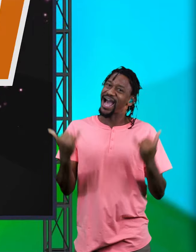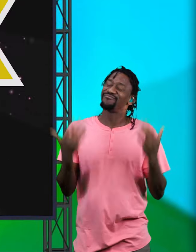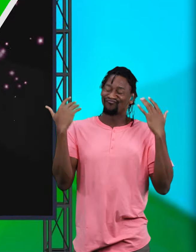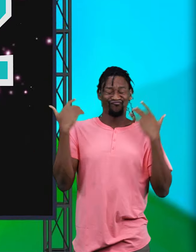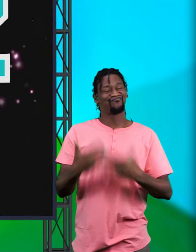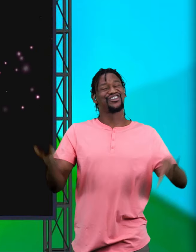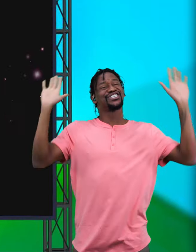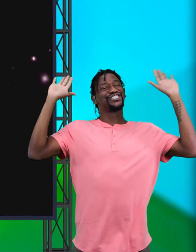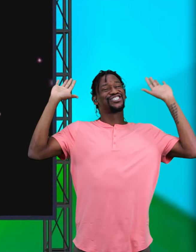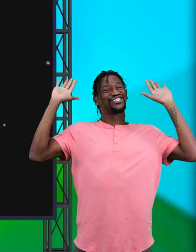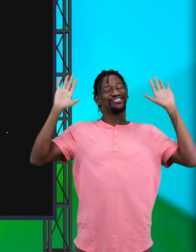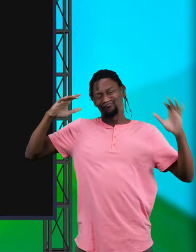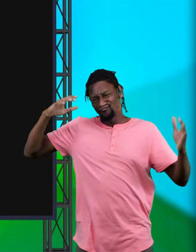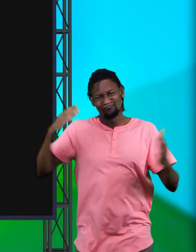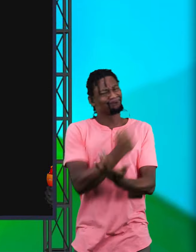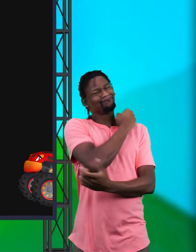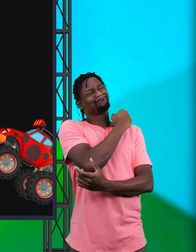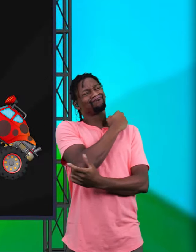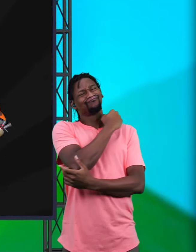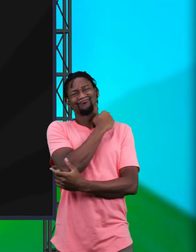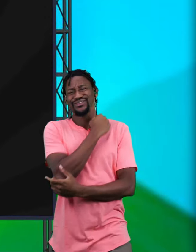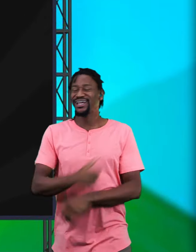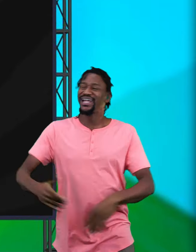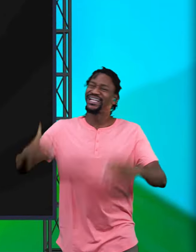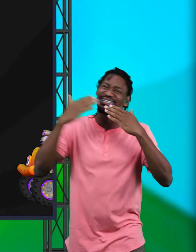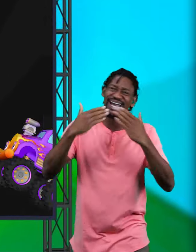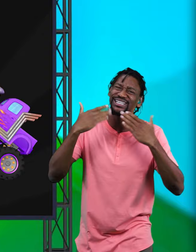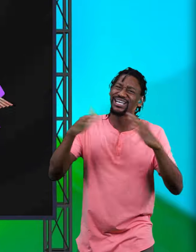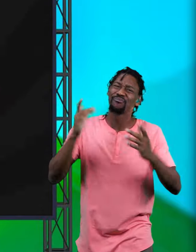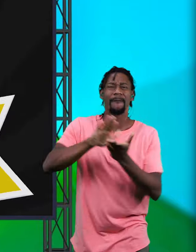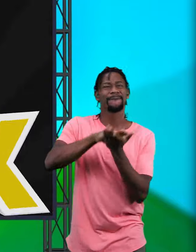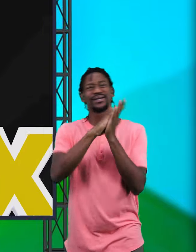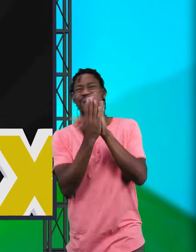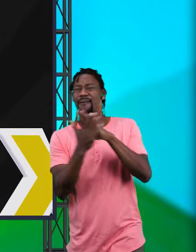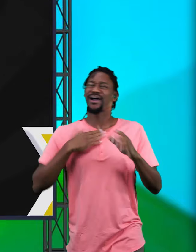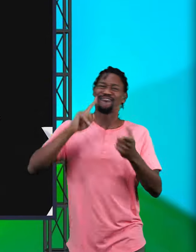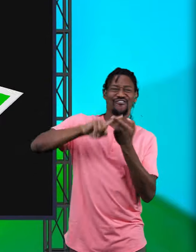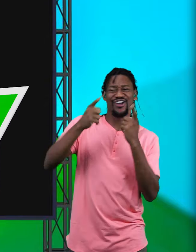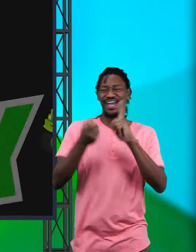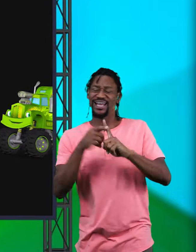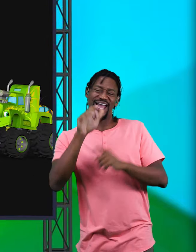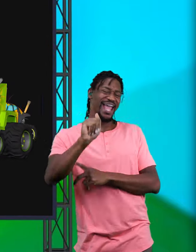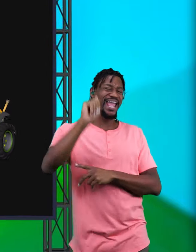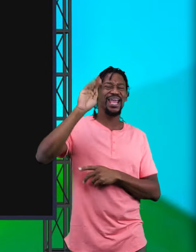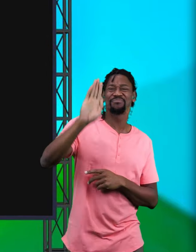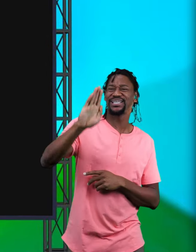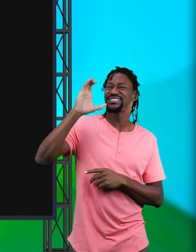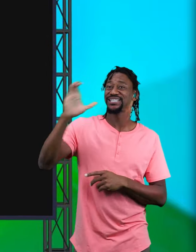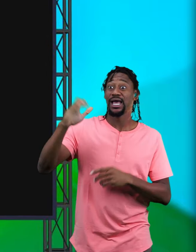an end! Thanks for being my alphabet friend! See you next time!